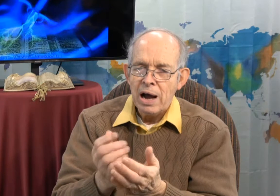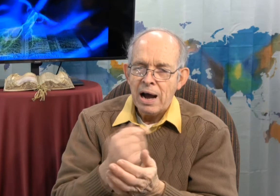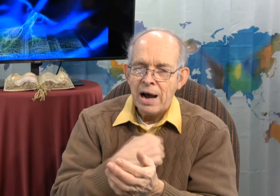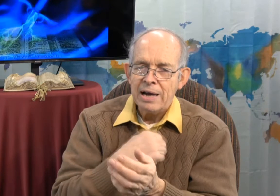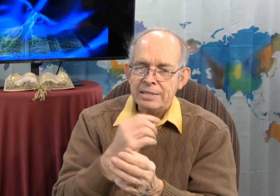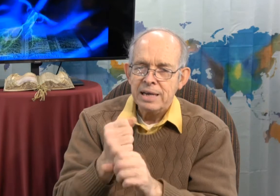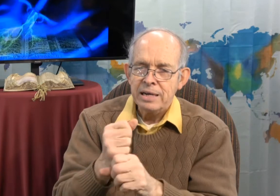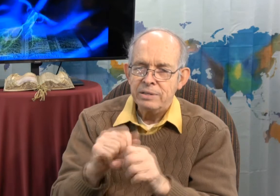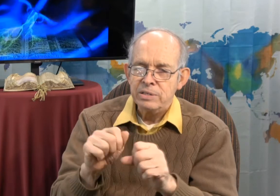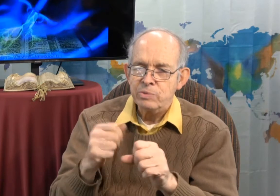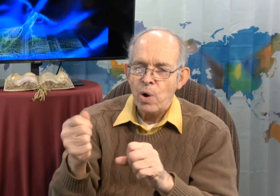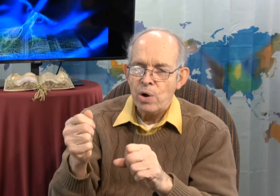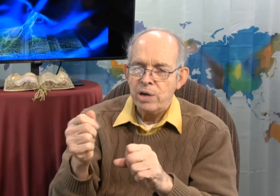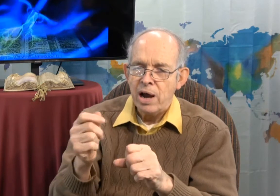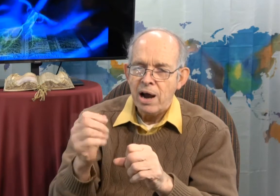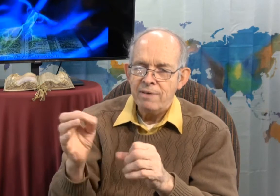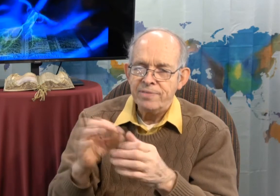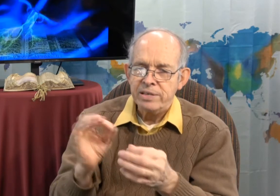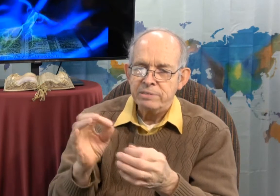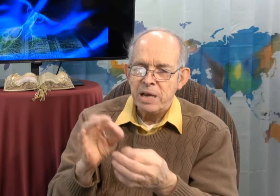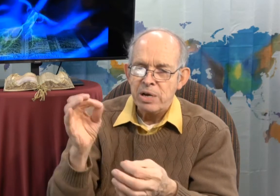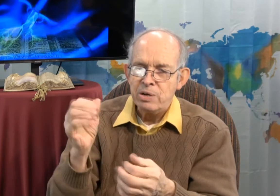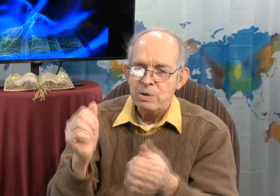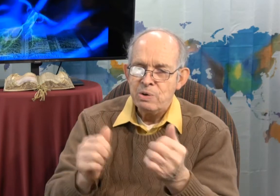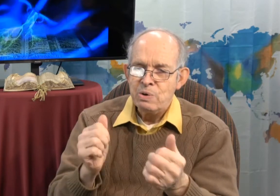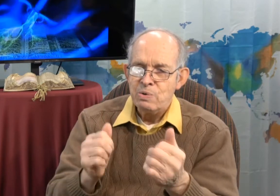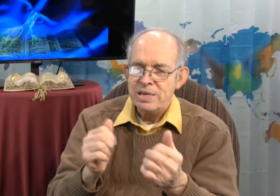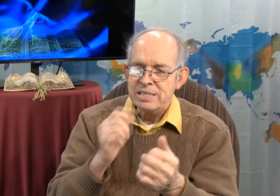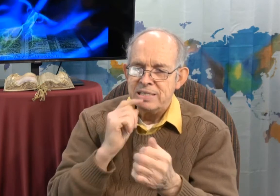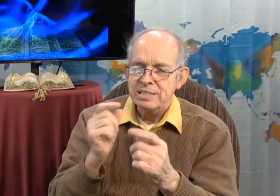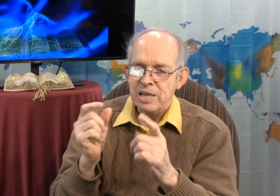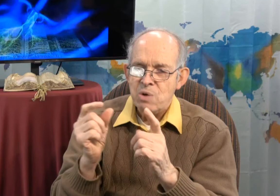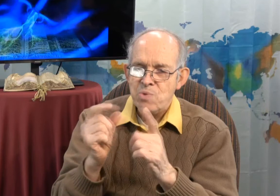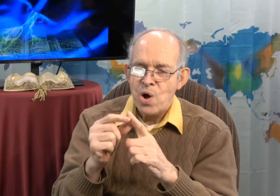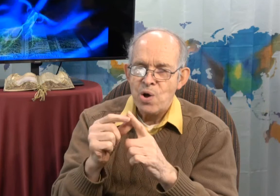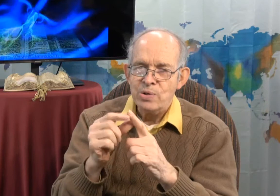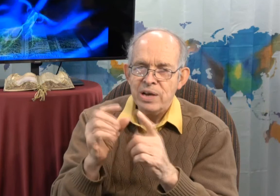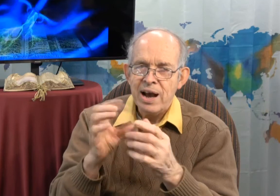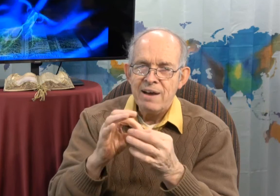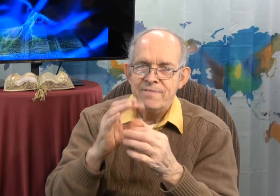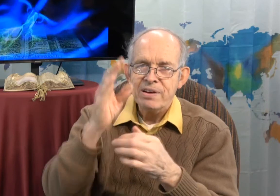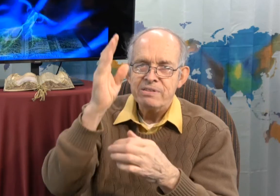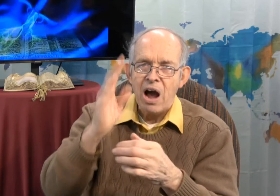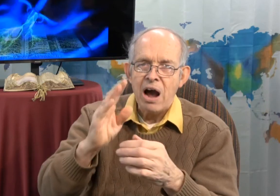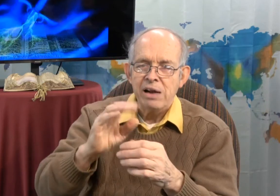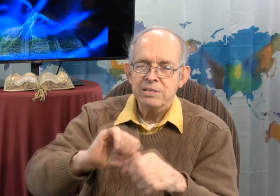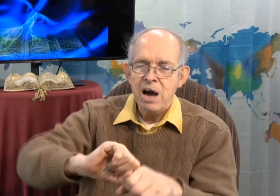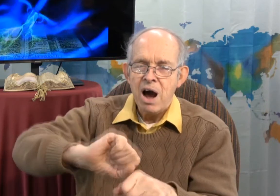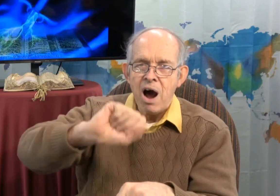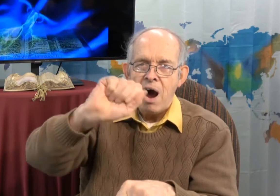I gave the sword of the Spirit, which is the word of God.